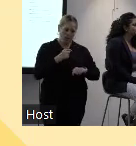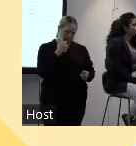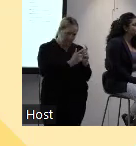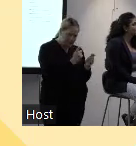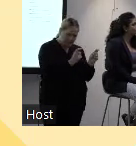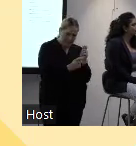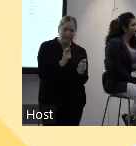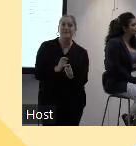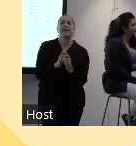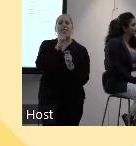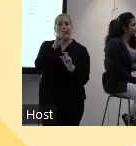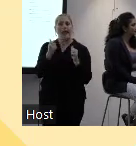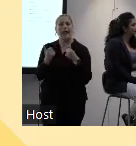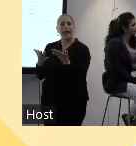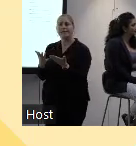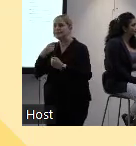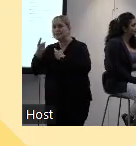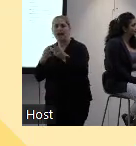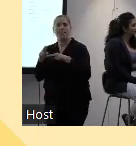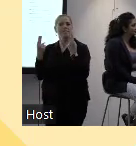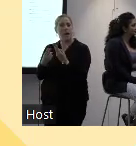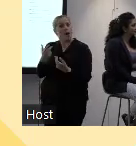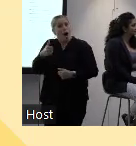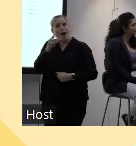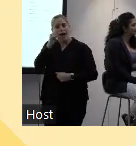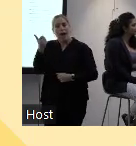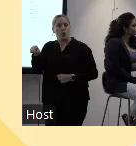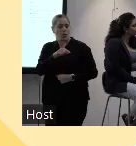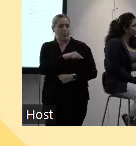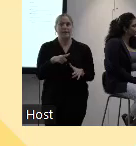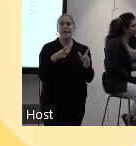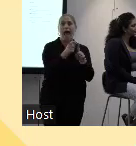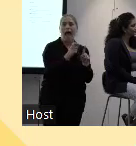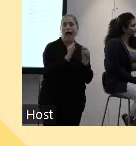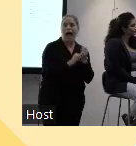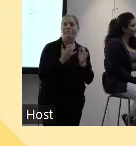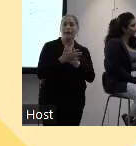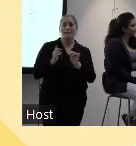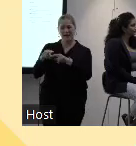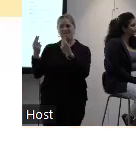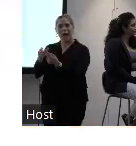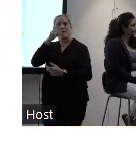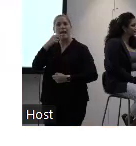and allows them to be linked in with support and resources earlier on in their healthcare journey.